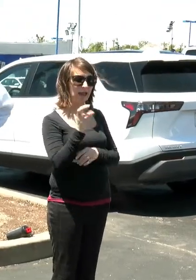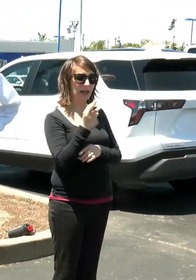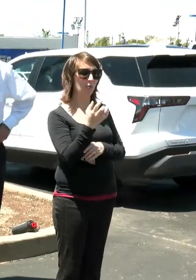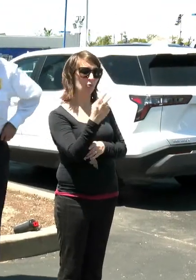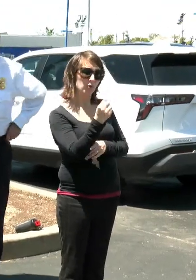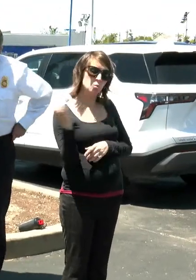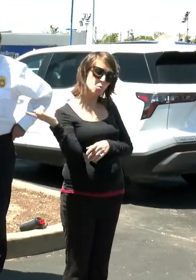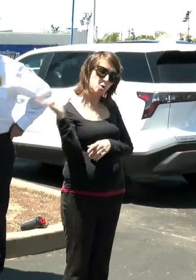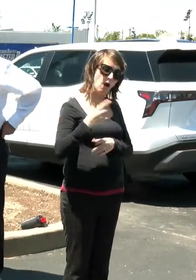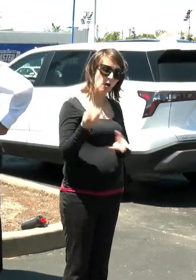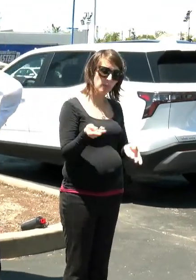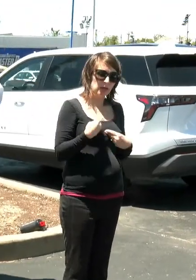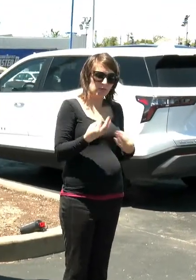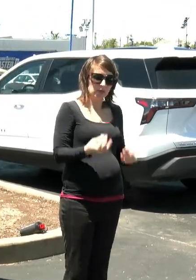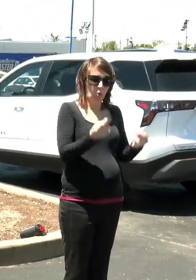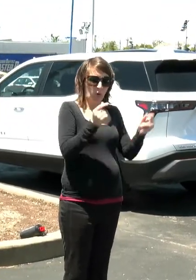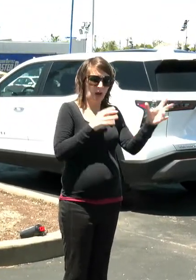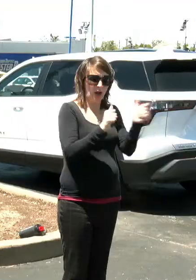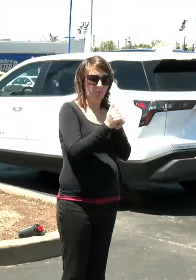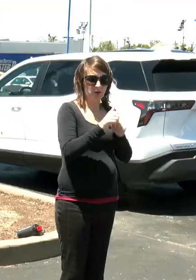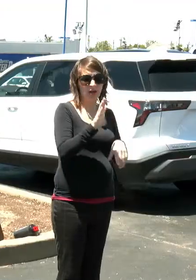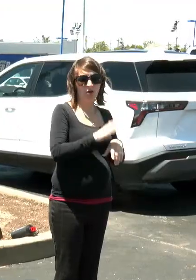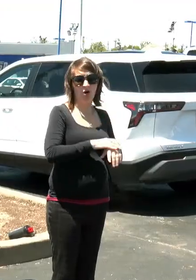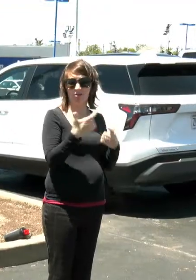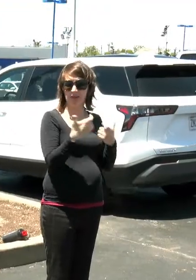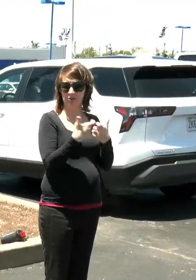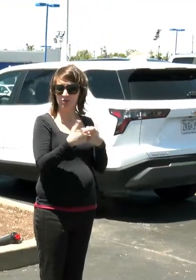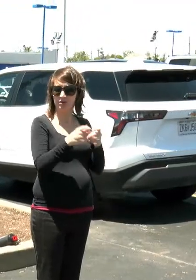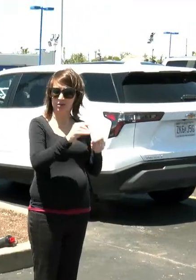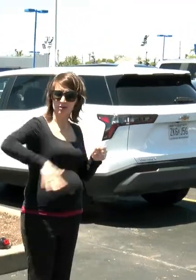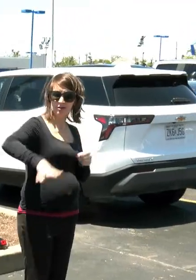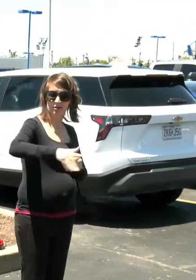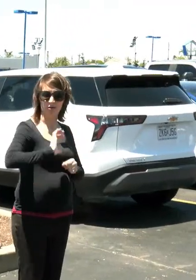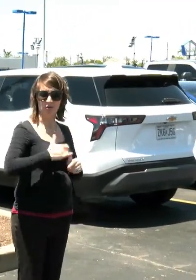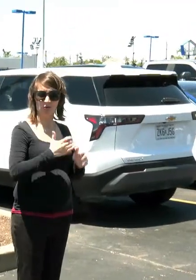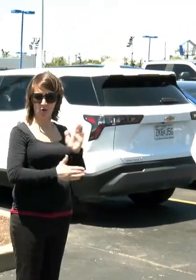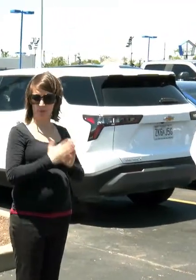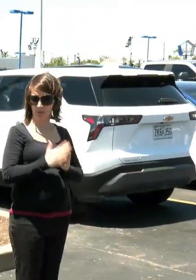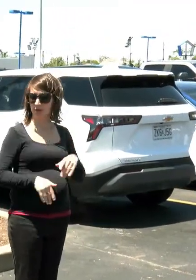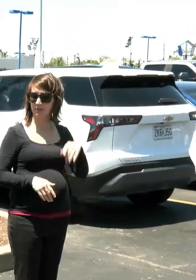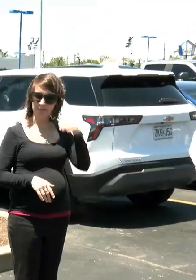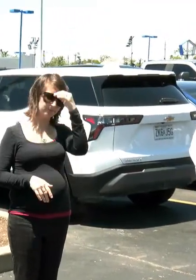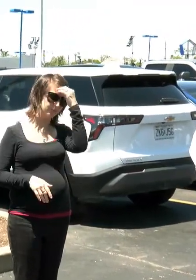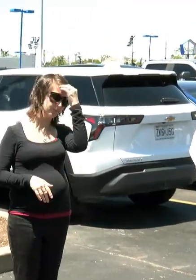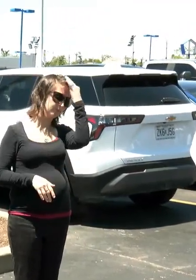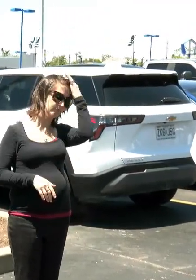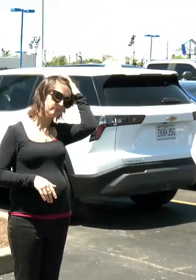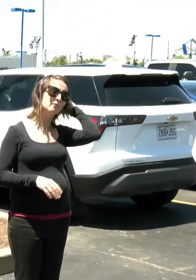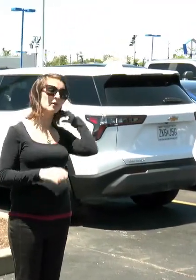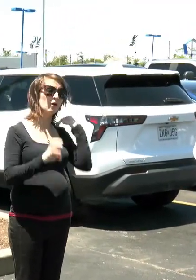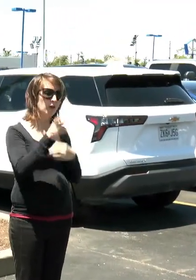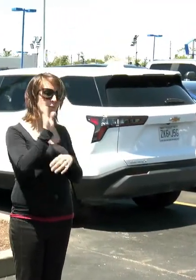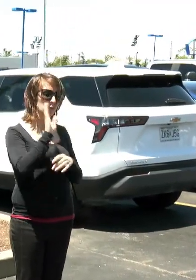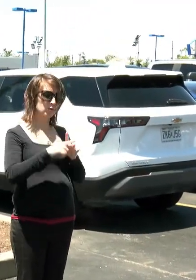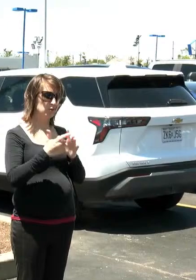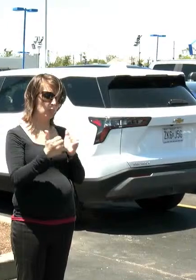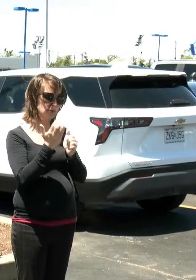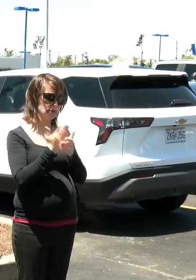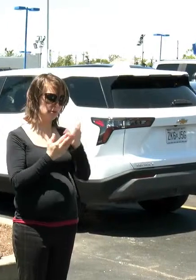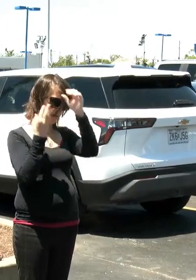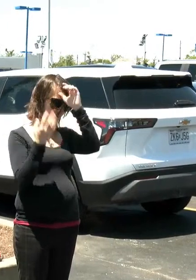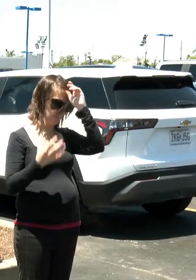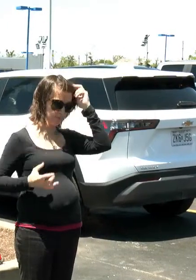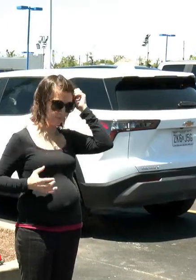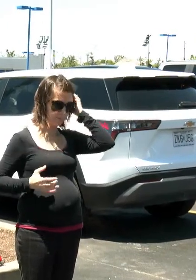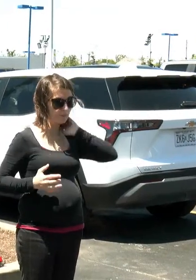update on the status of electricity in our community. Okay, start out with some updated